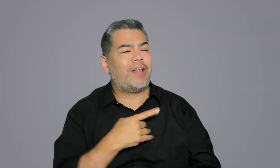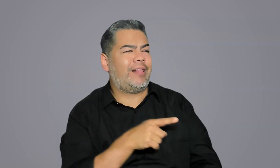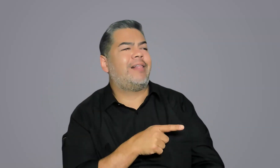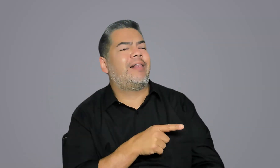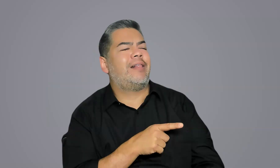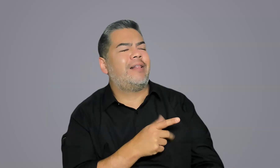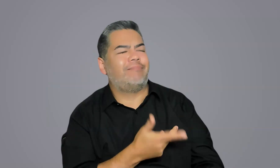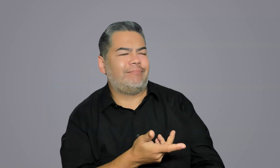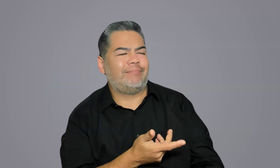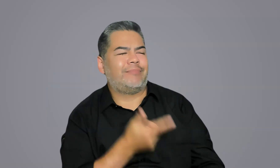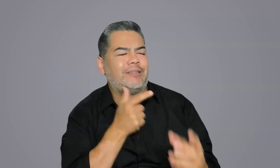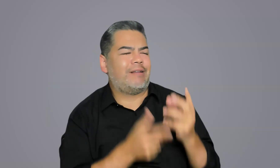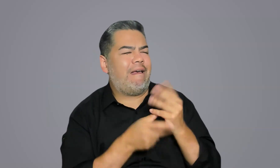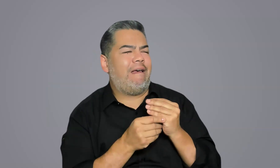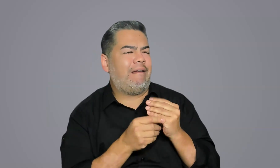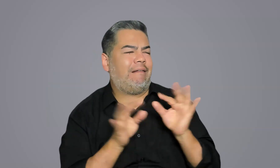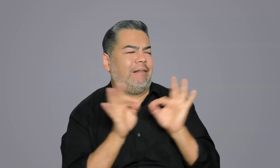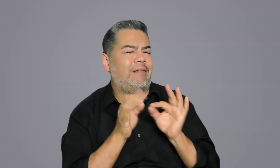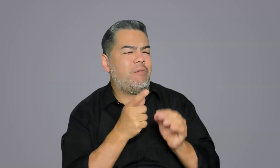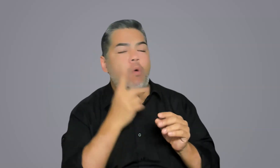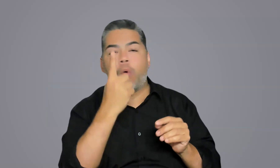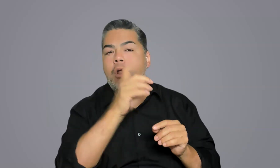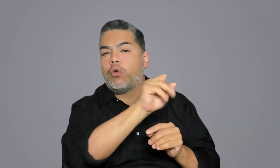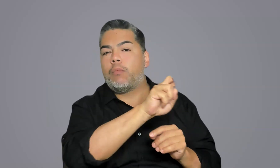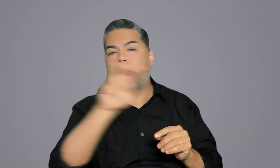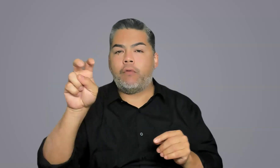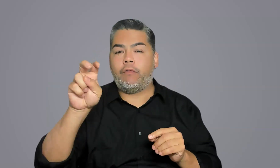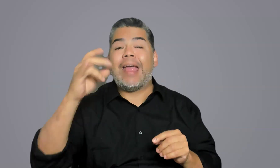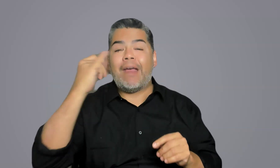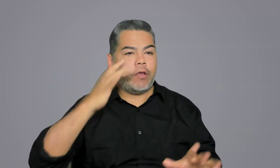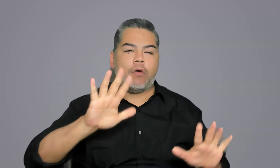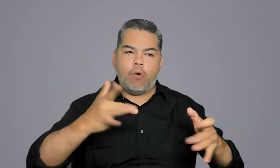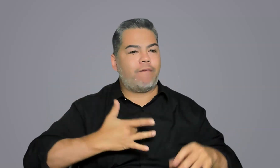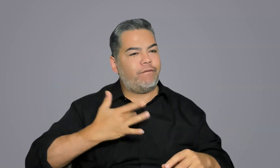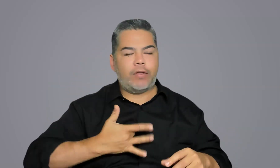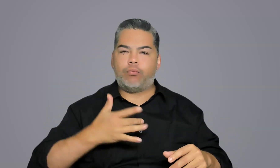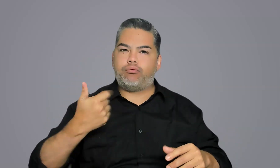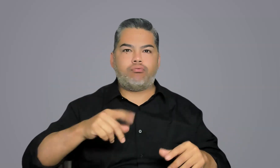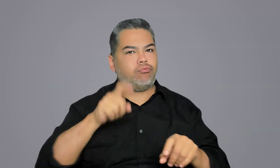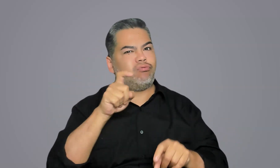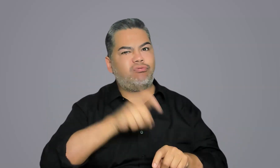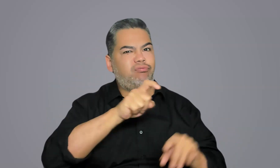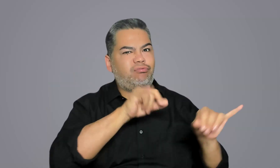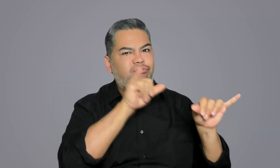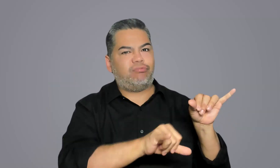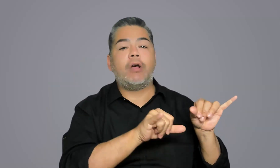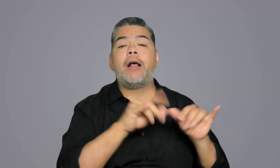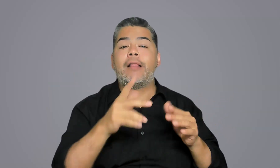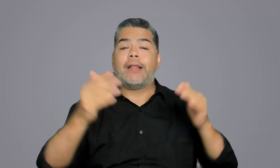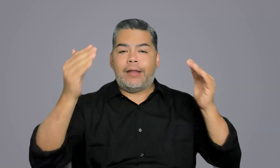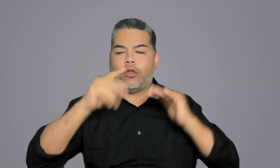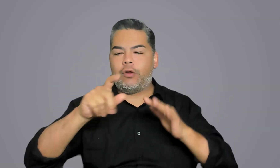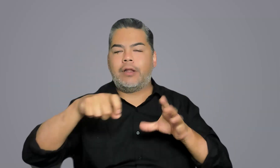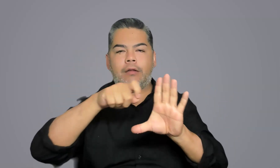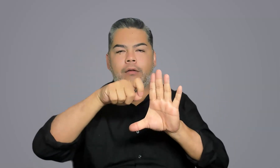value, one, maybe consider removing it. If you really do think it should be there, then maybe add some, you can tick the mark as decorative box, but we